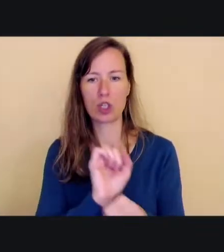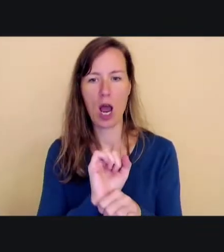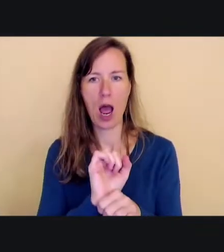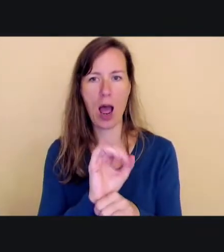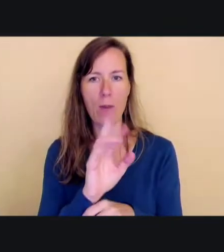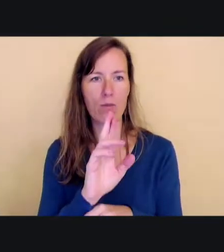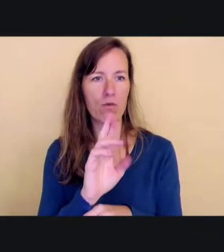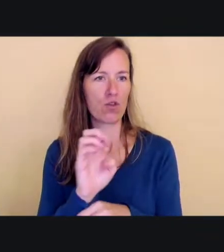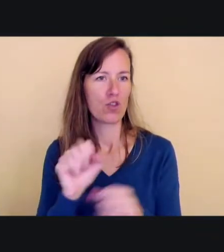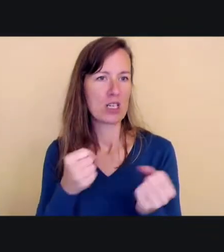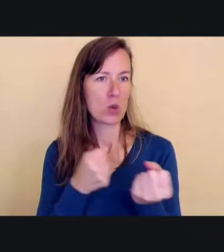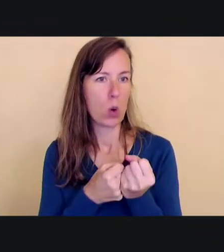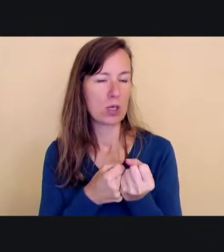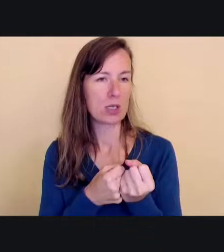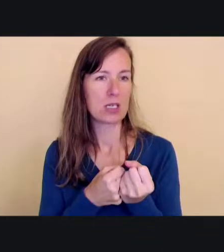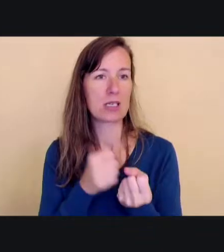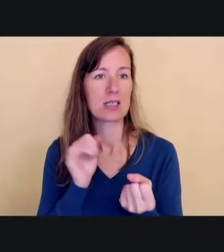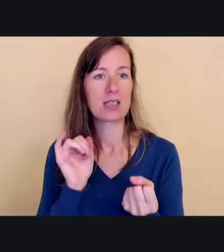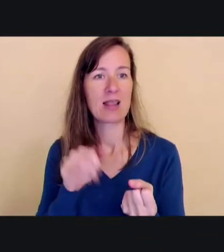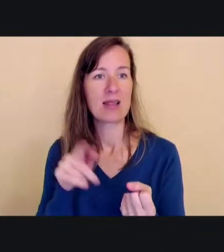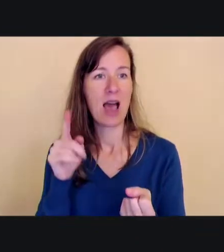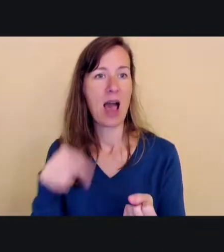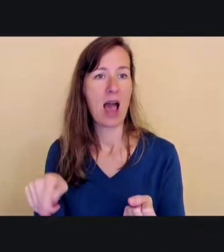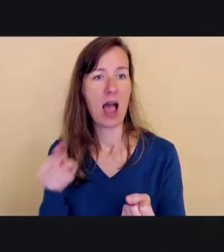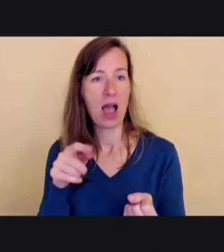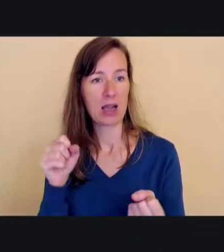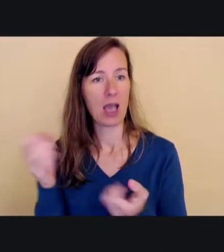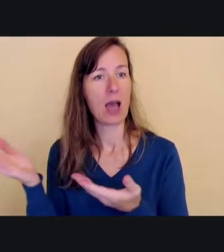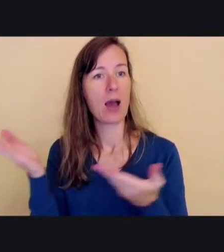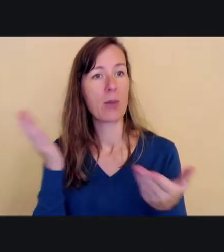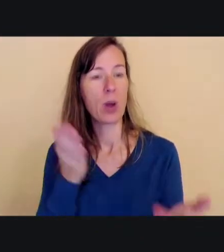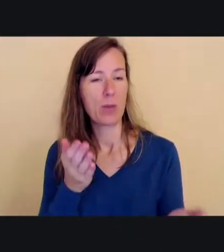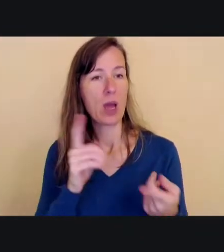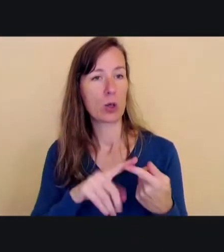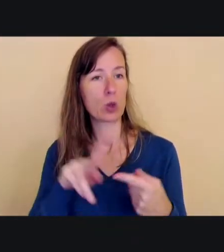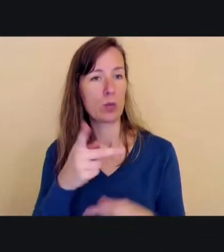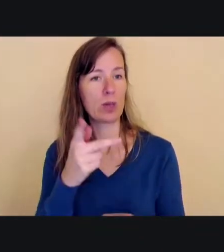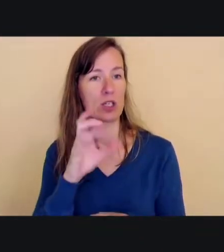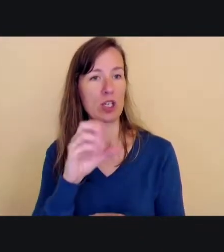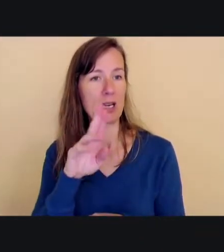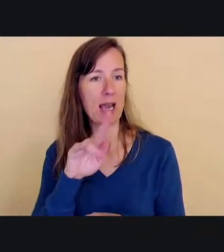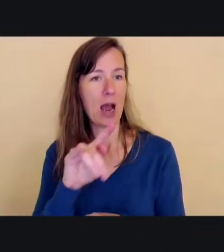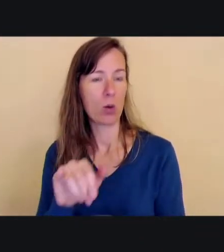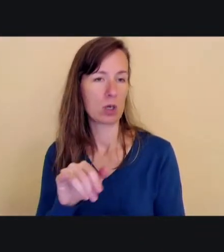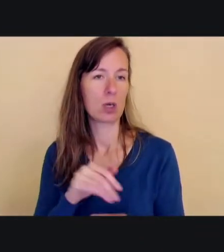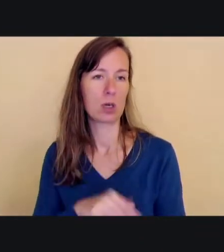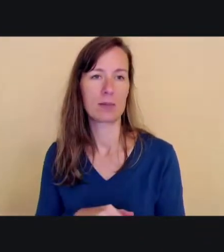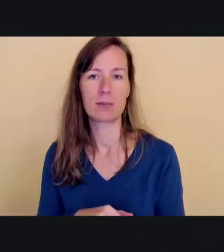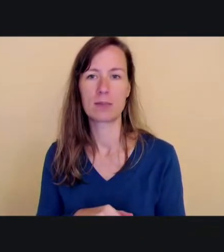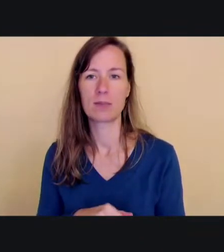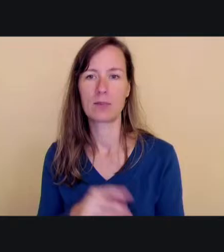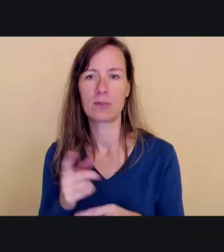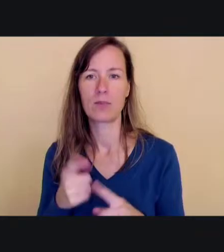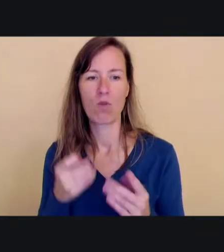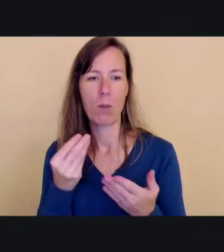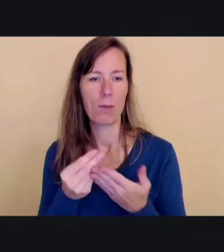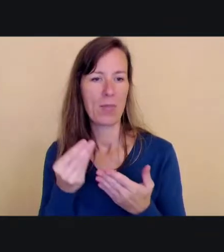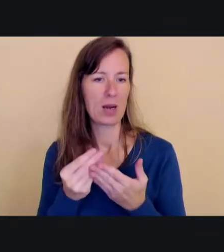resources that can be brought back to Prince George's County and then from a monetary standpoint.